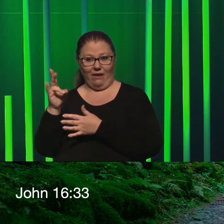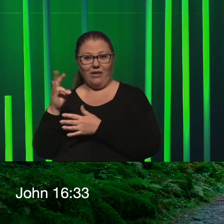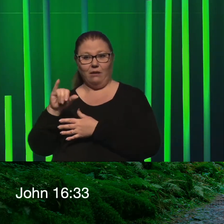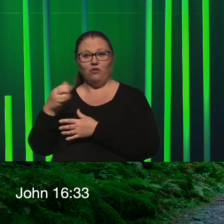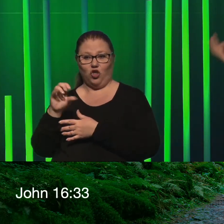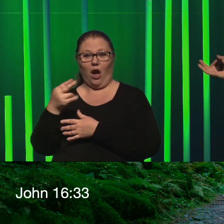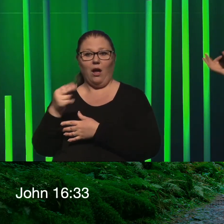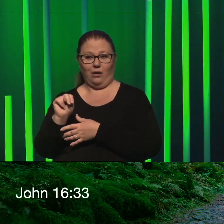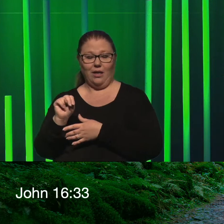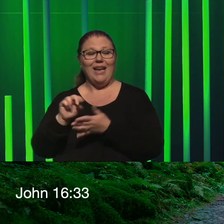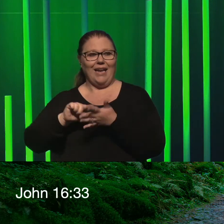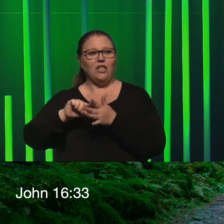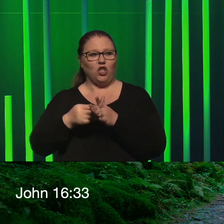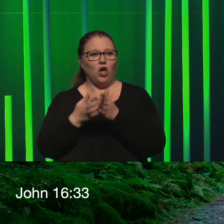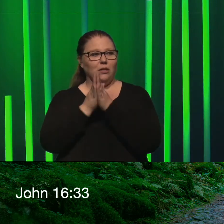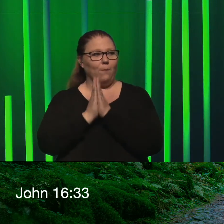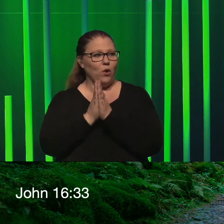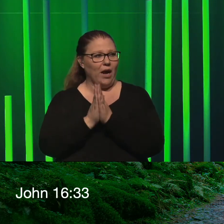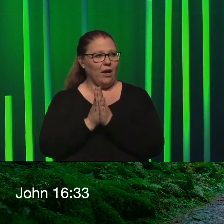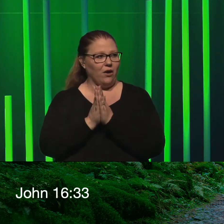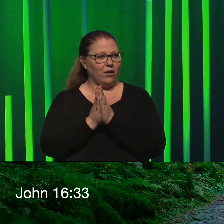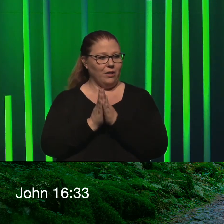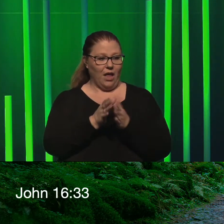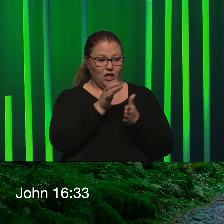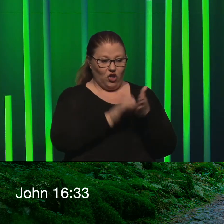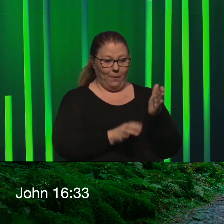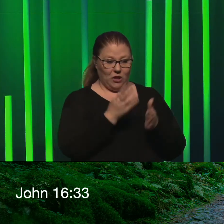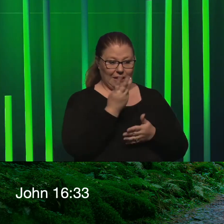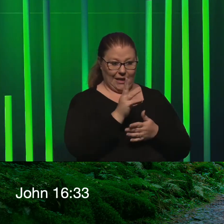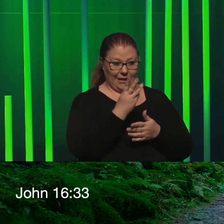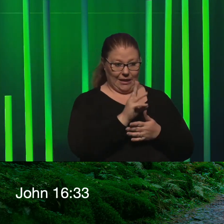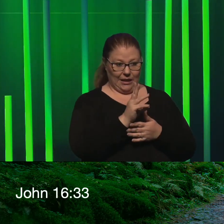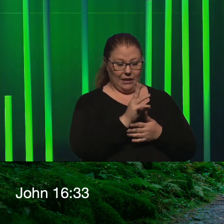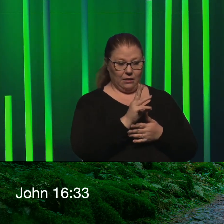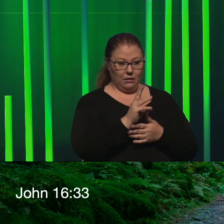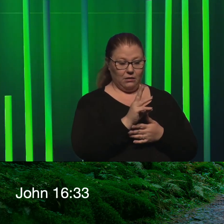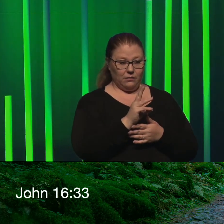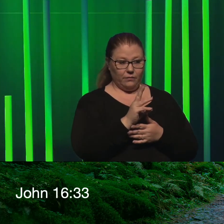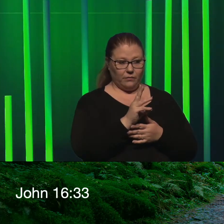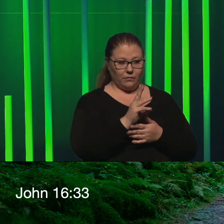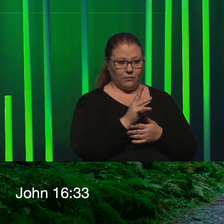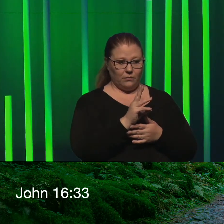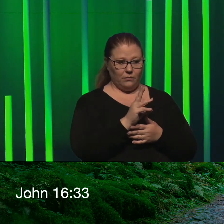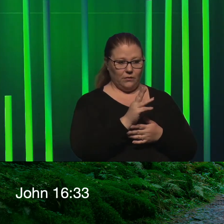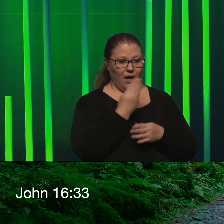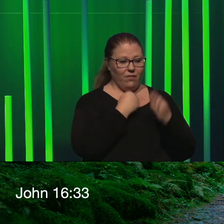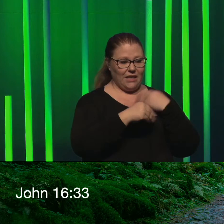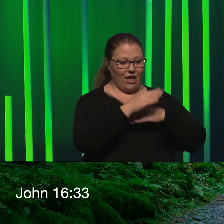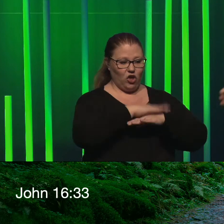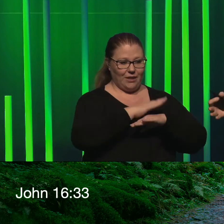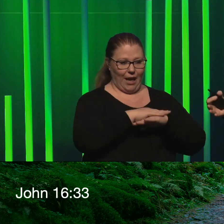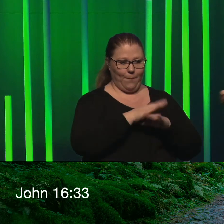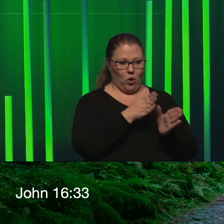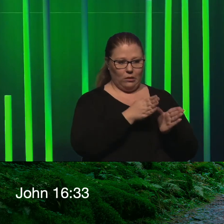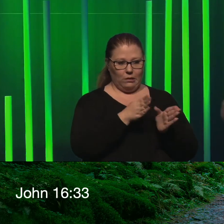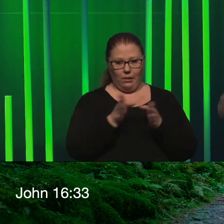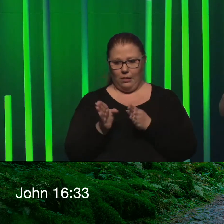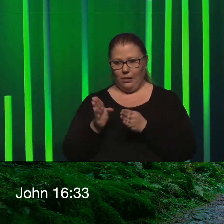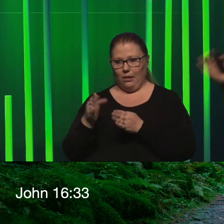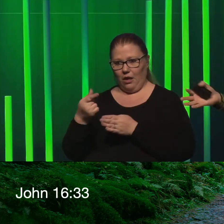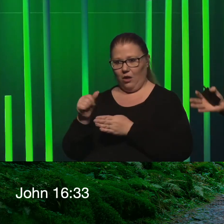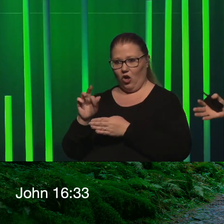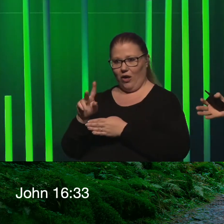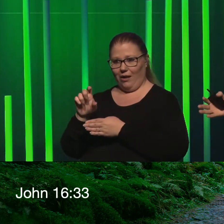John, he starts his prayer. So they move from, in chapter 16, they move from the dinner table and they go to the garden, and now Jesus